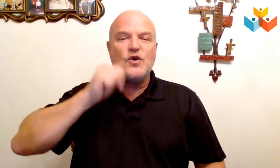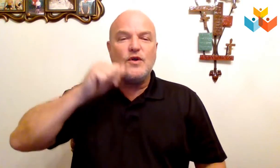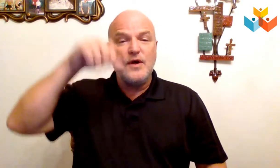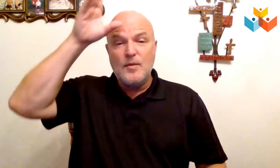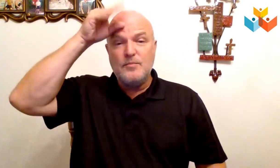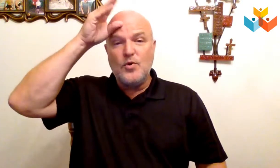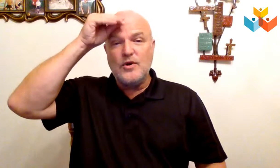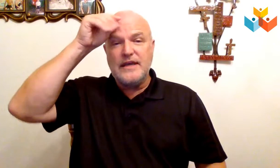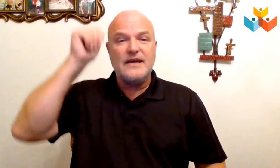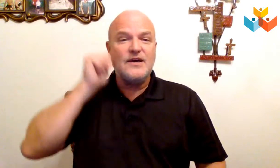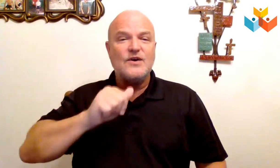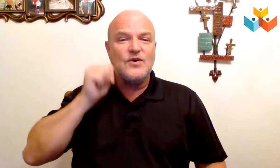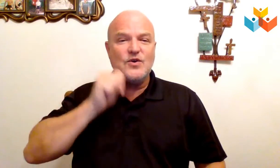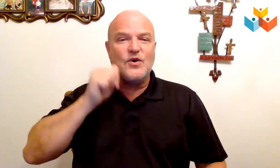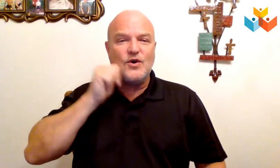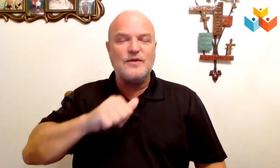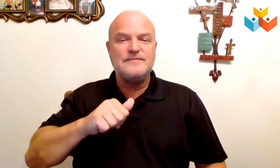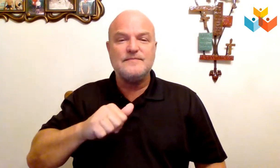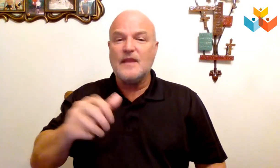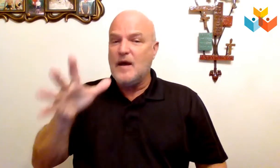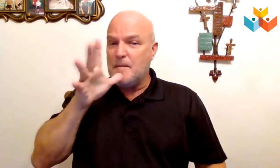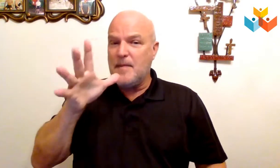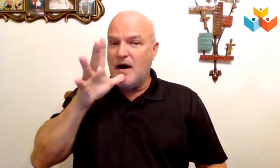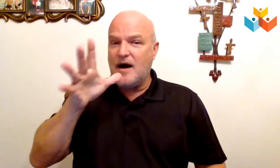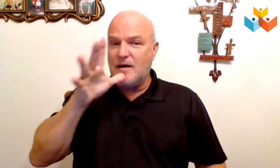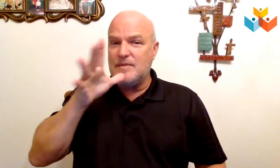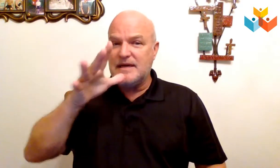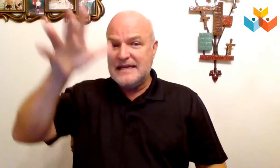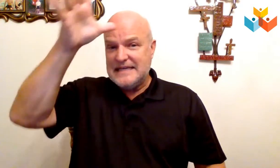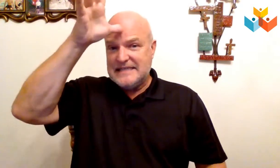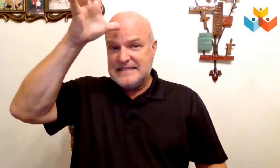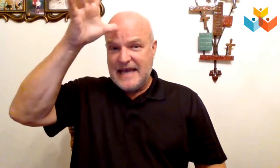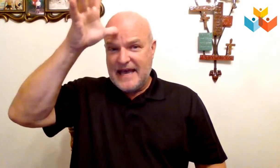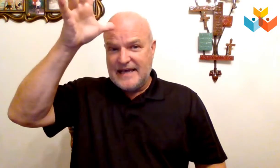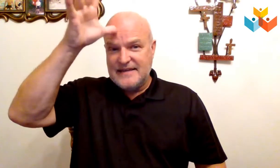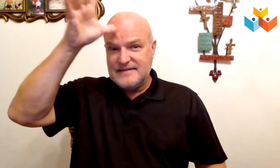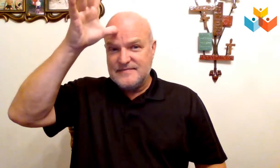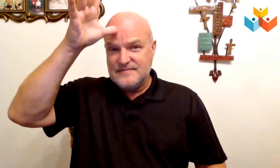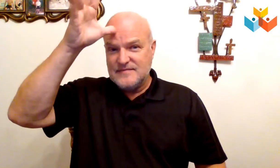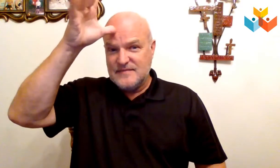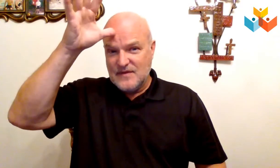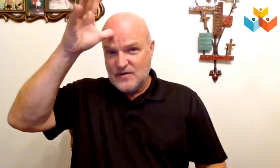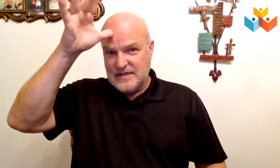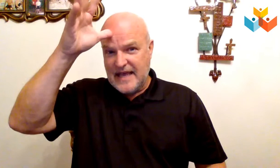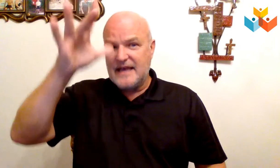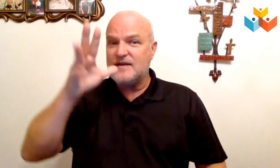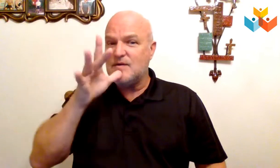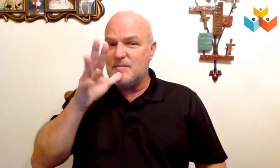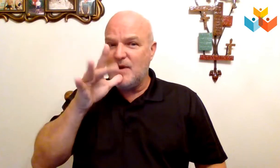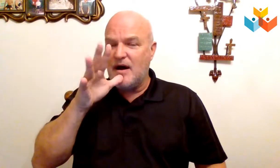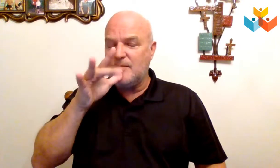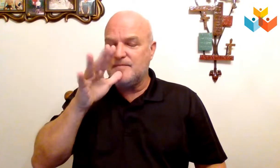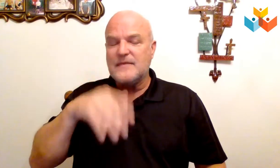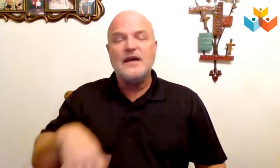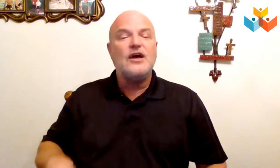from. So girl, boy, girl. Mom,